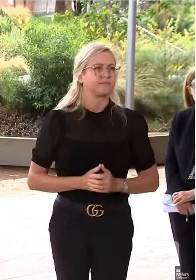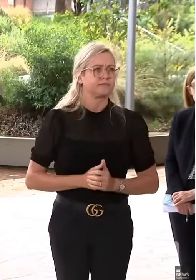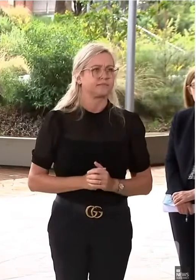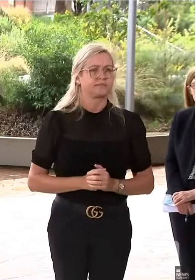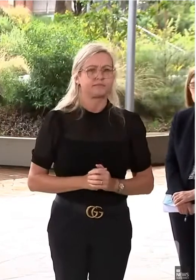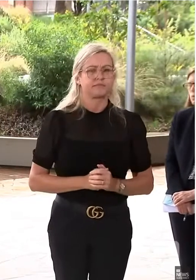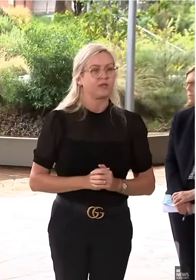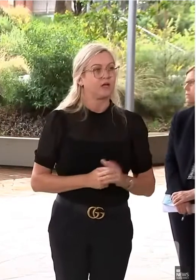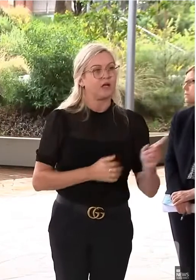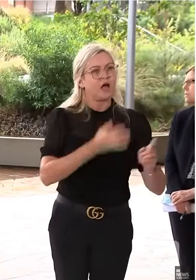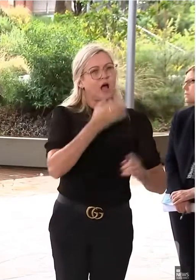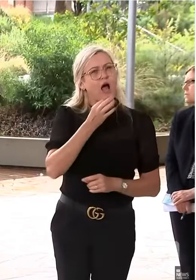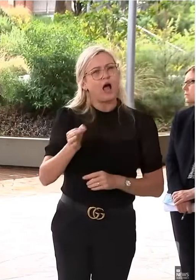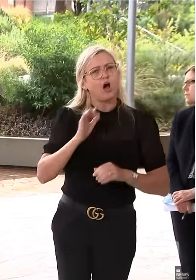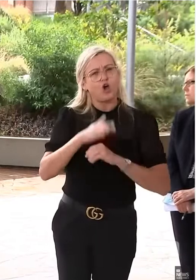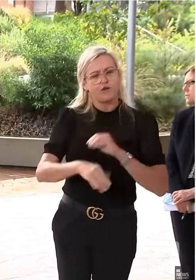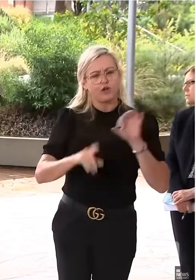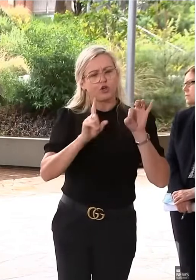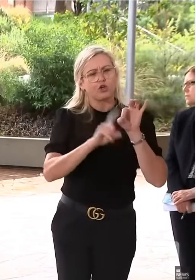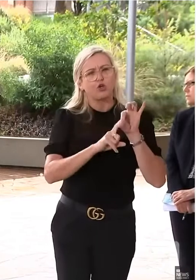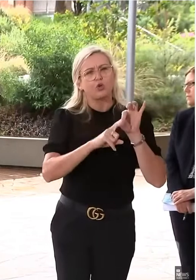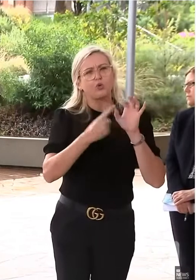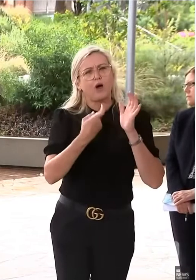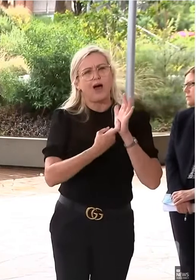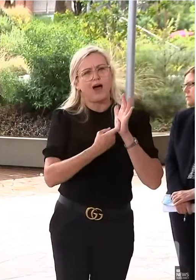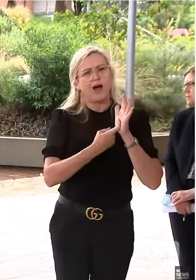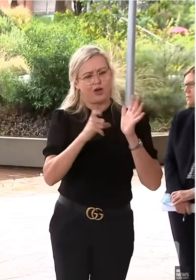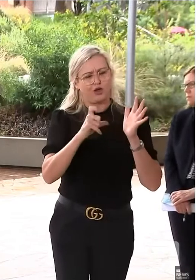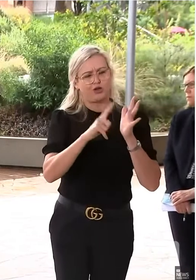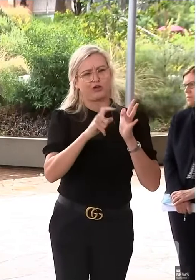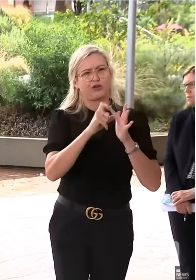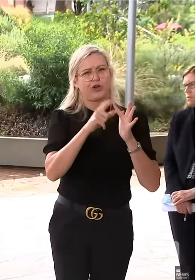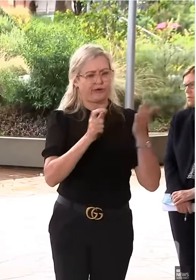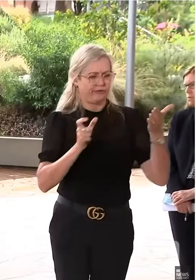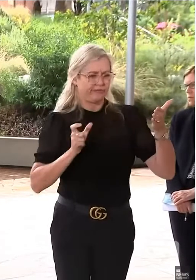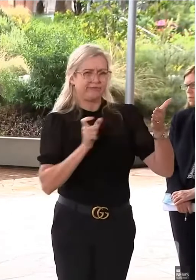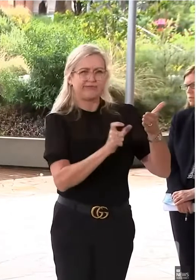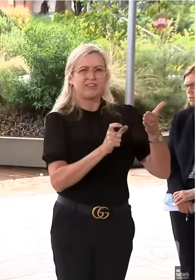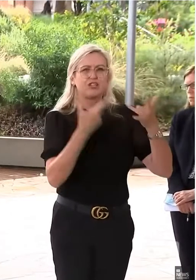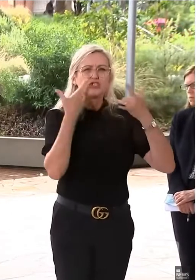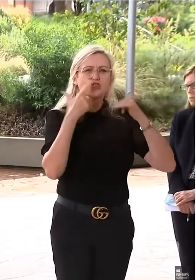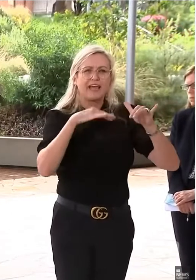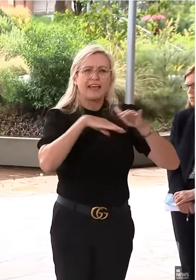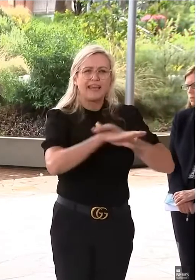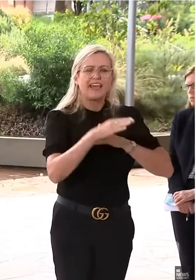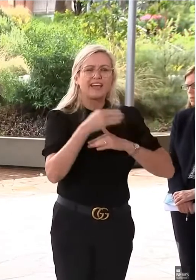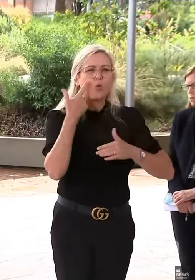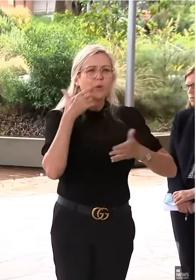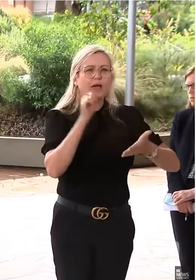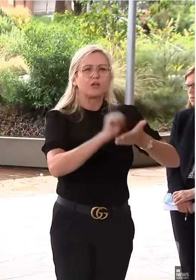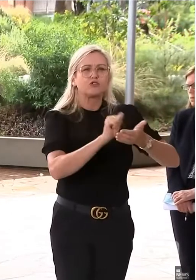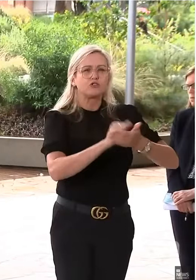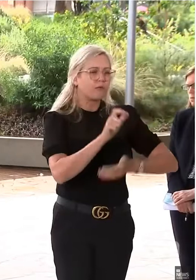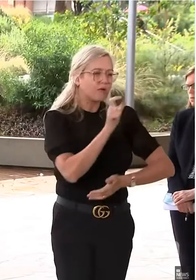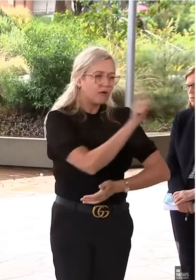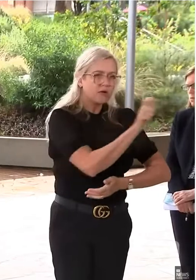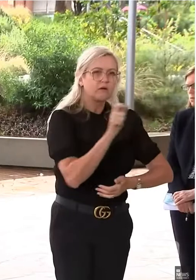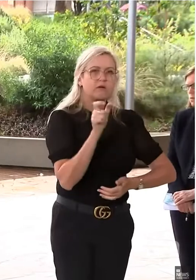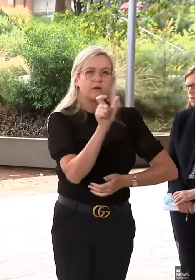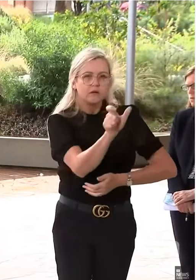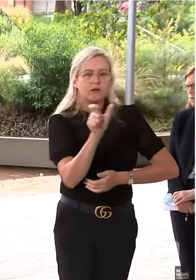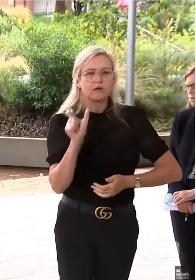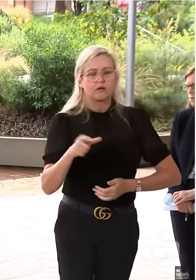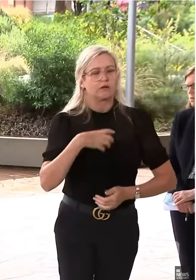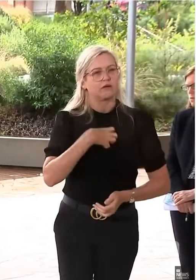Morning. Sorry? Can we scrap QR codes? What is really the point of us checking into every shop and every cafe when we're having